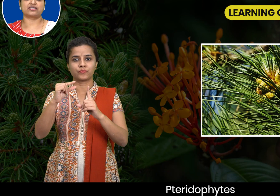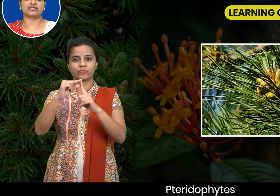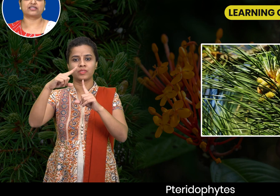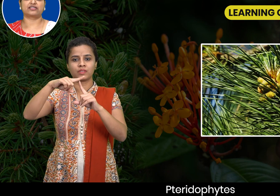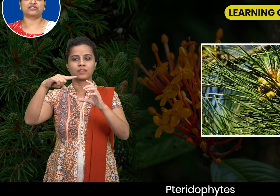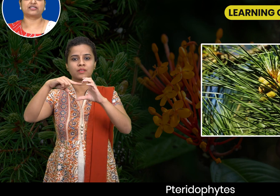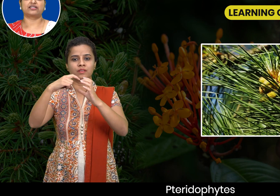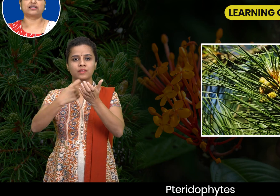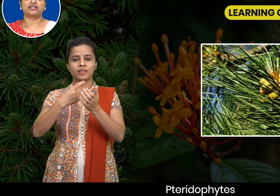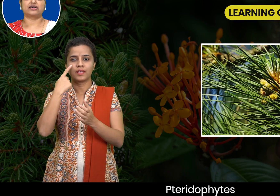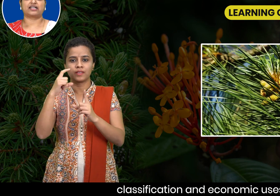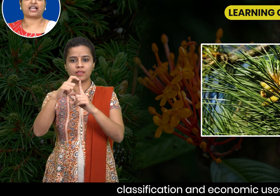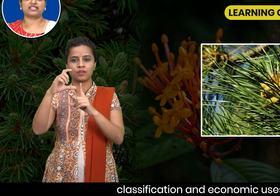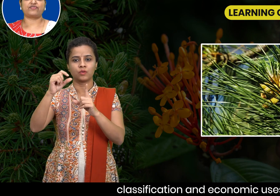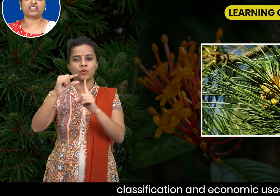pteridophytes,